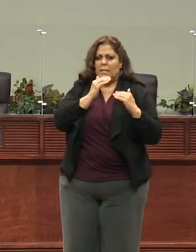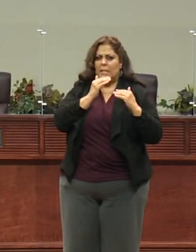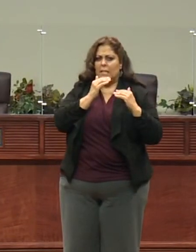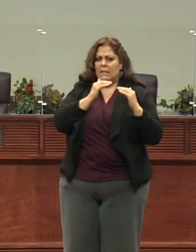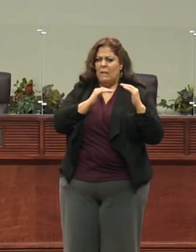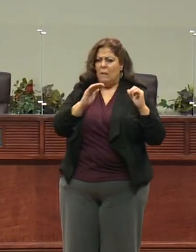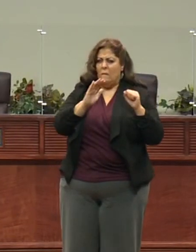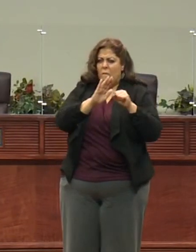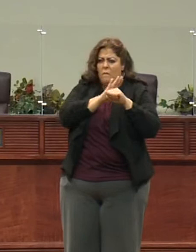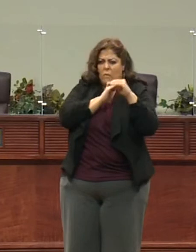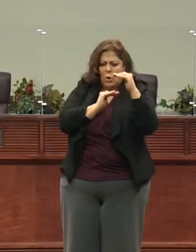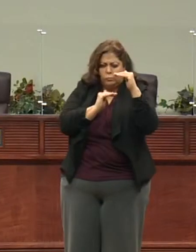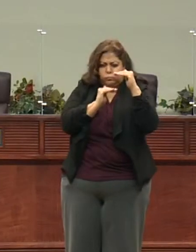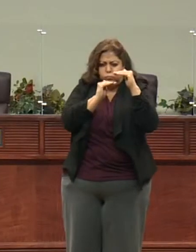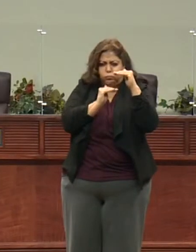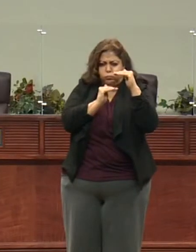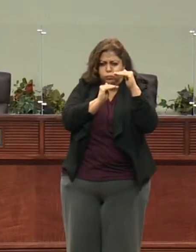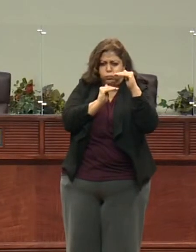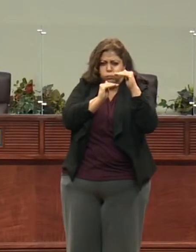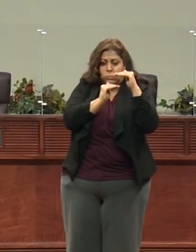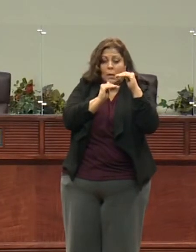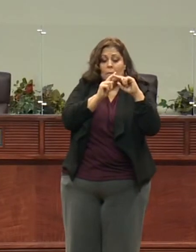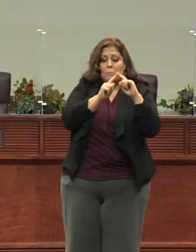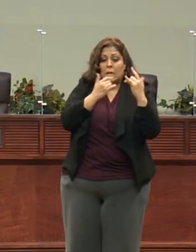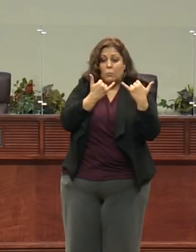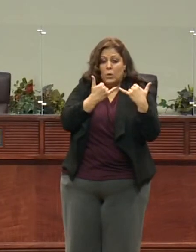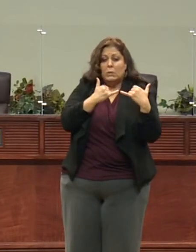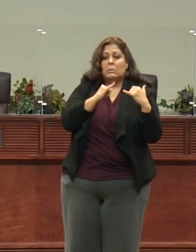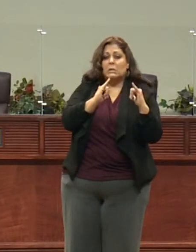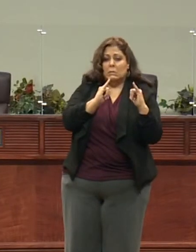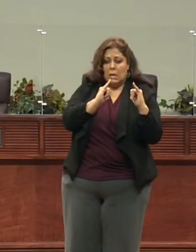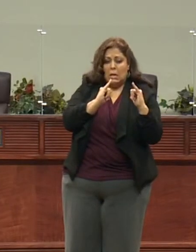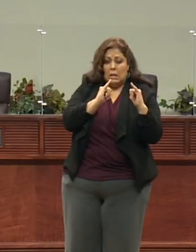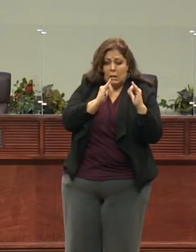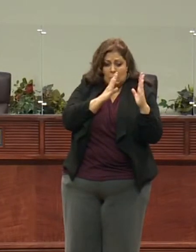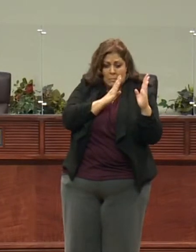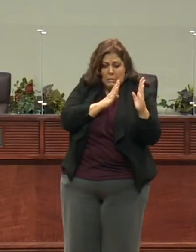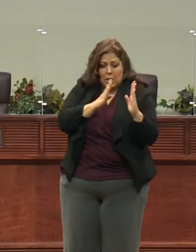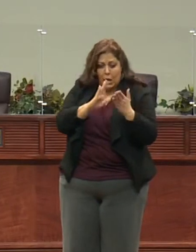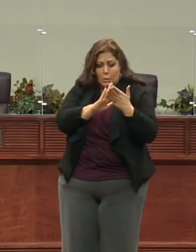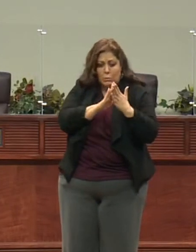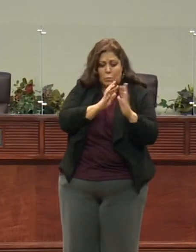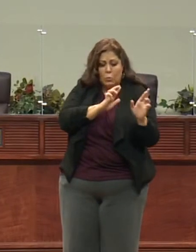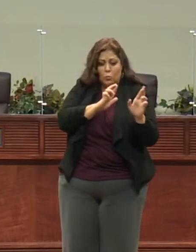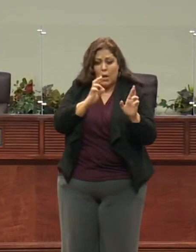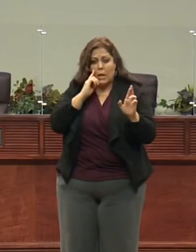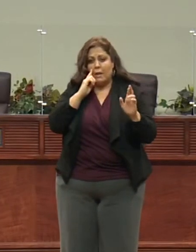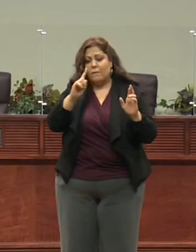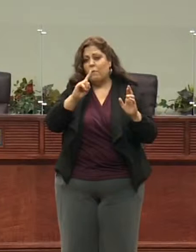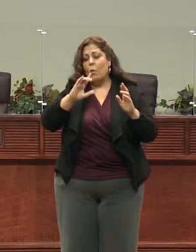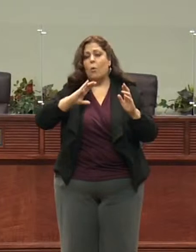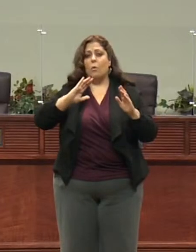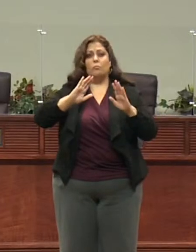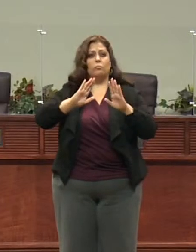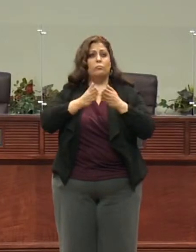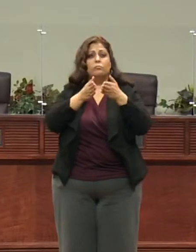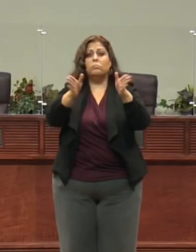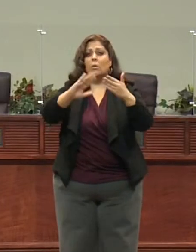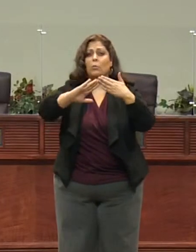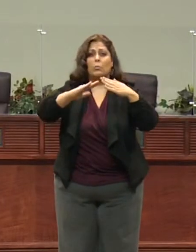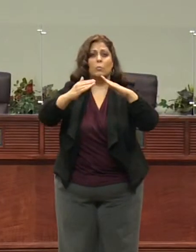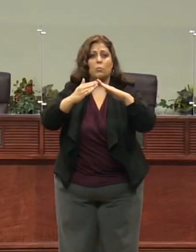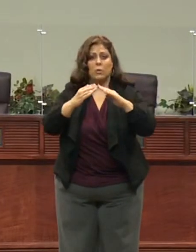we stand ready to meet the demands of our community and all the healthcare needs. We have the